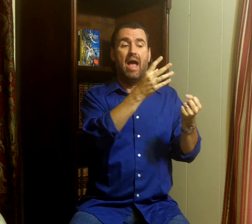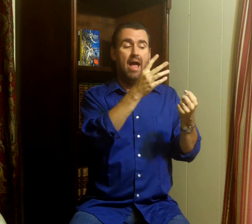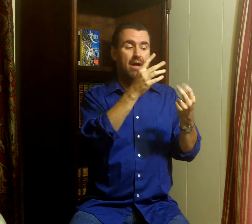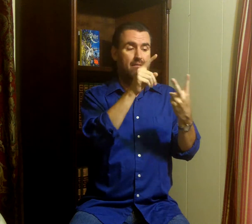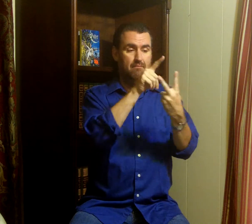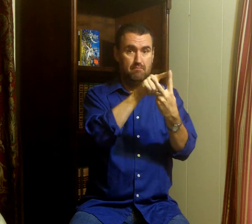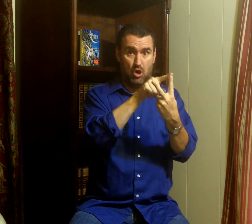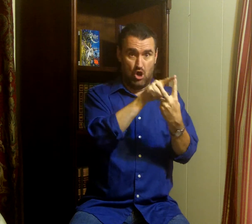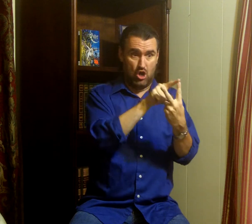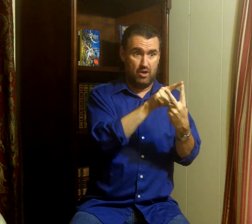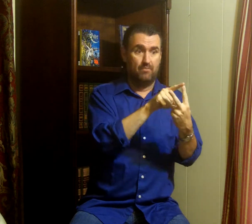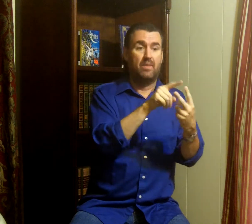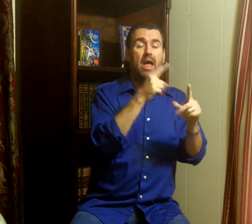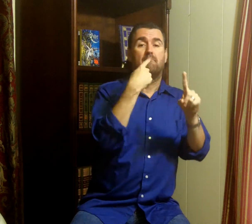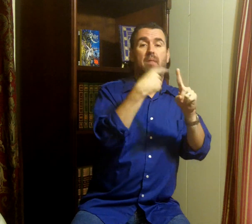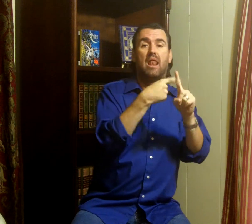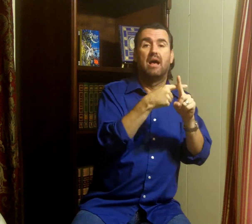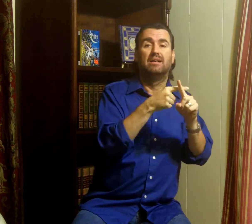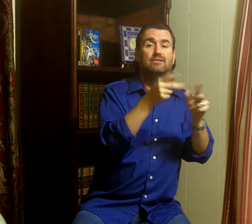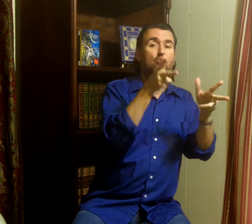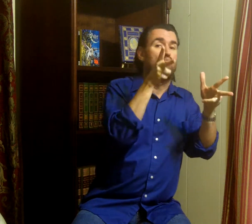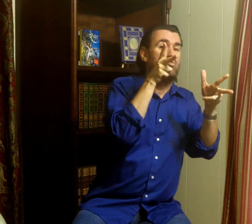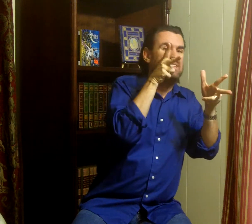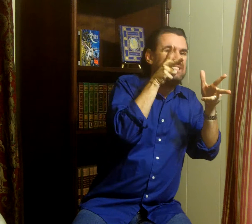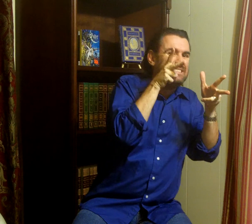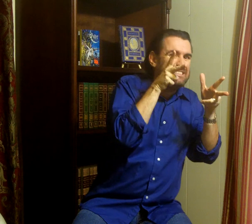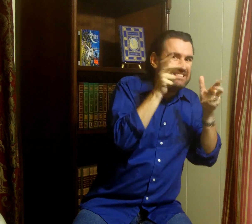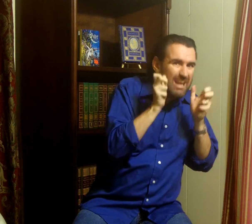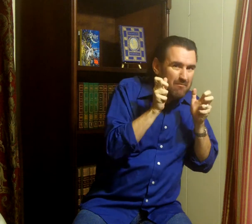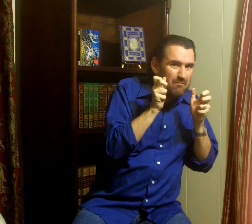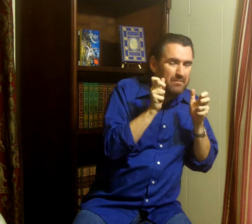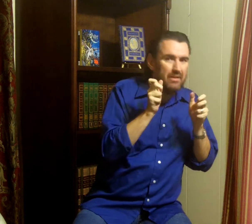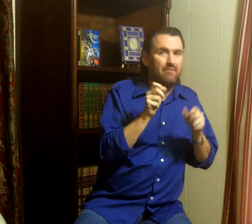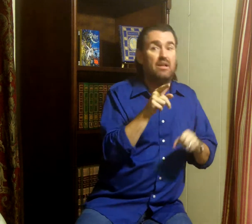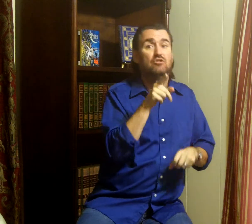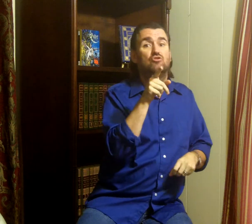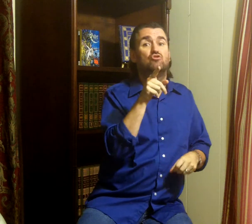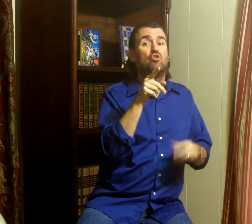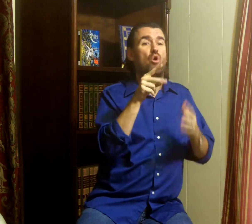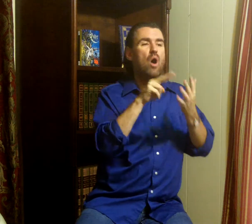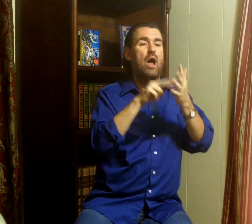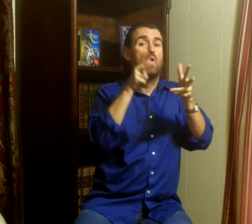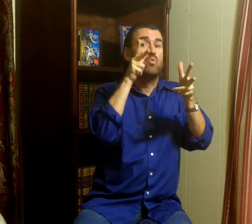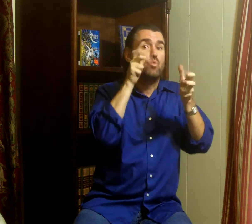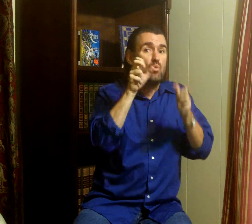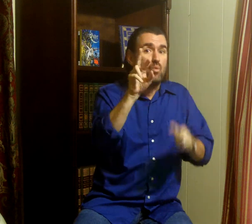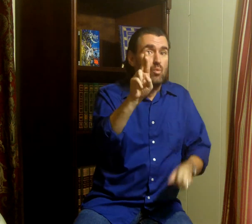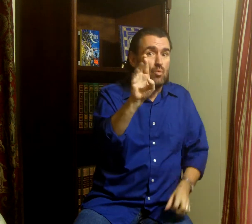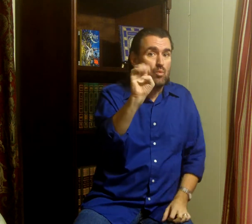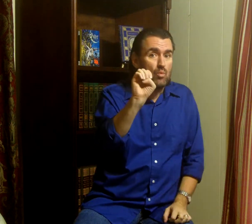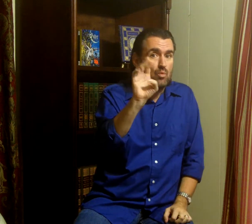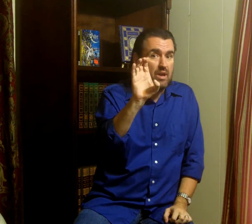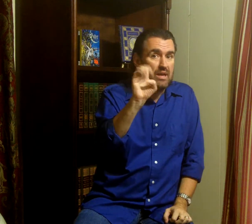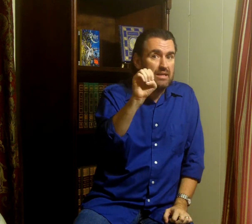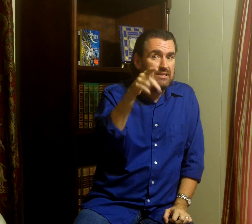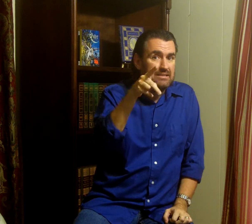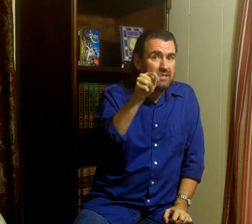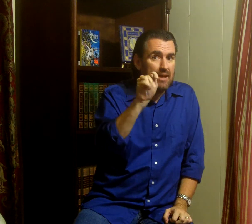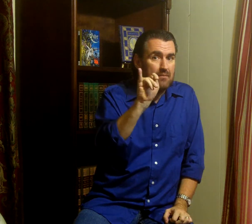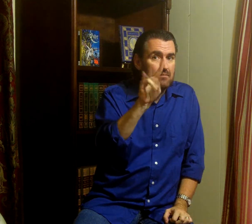test. And you watch somebody signing something and you'll translate that into English. That's not voicing,